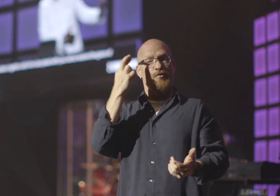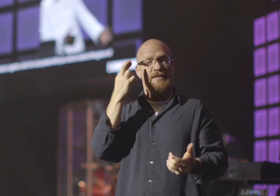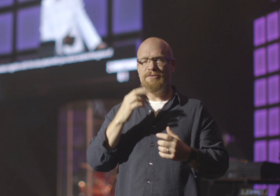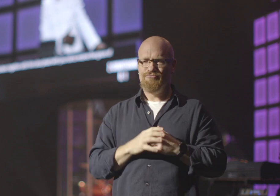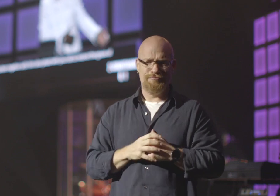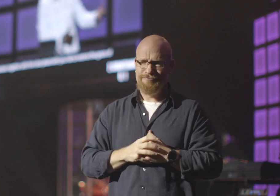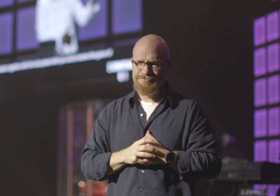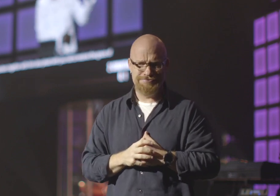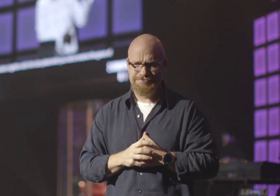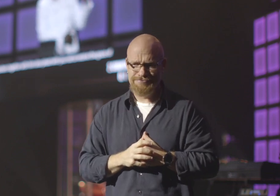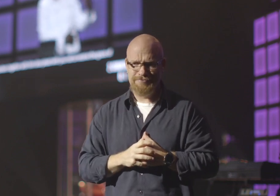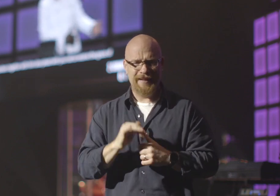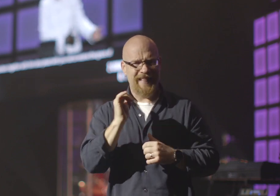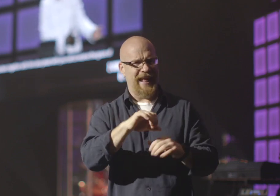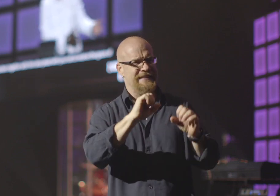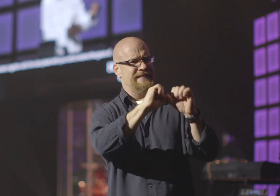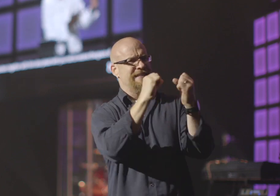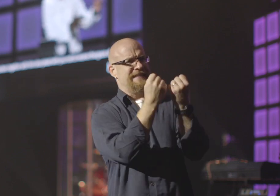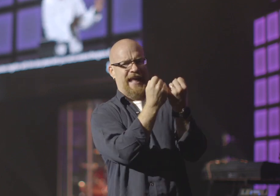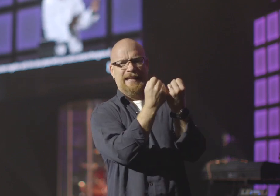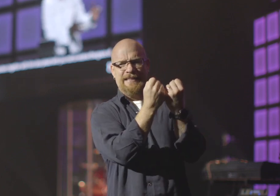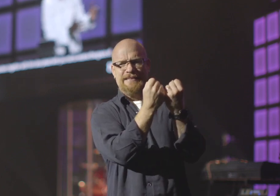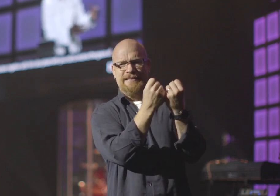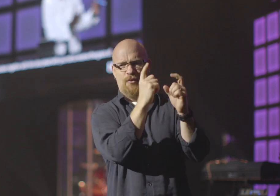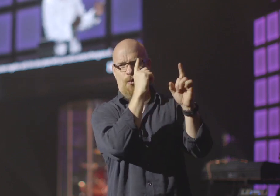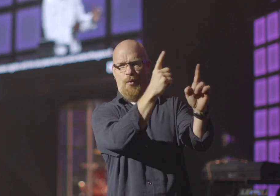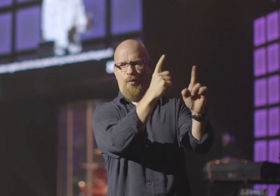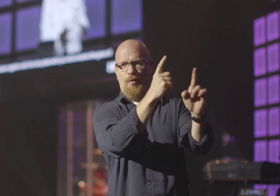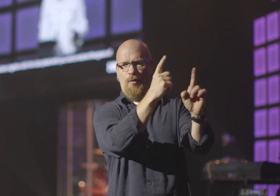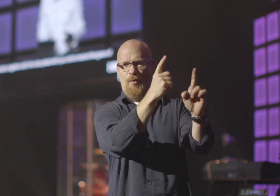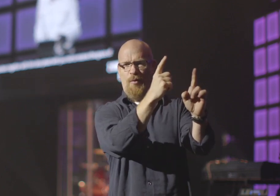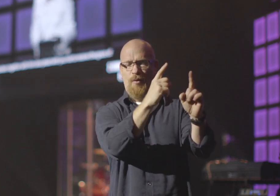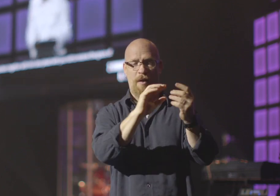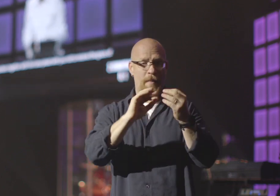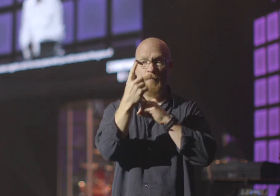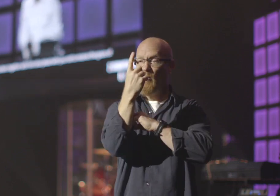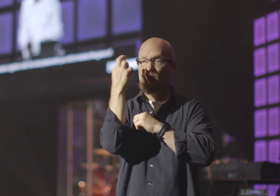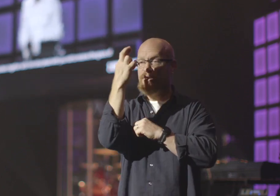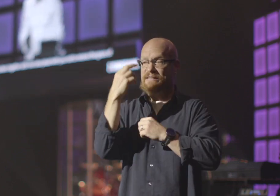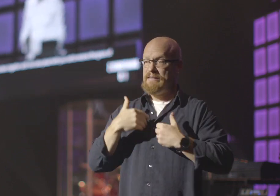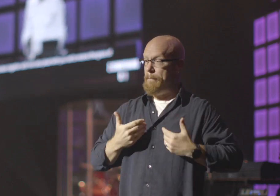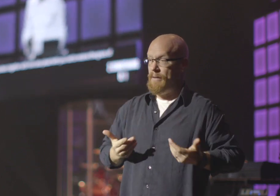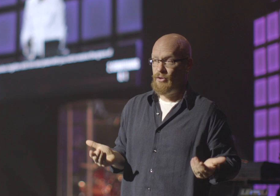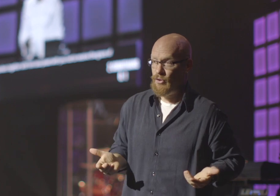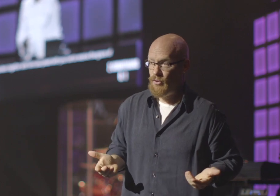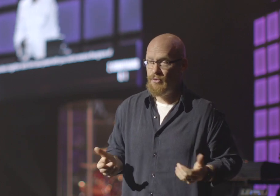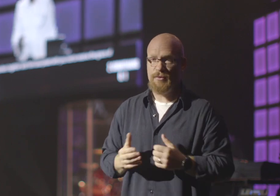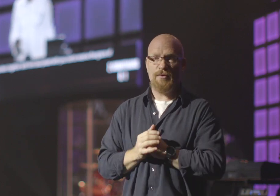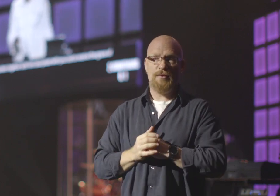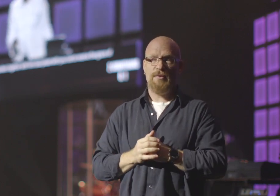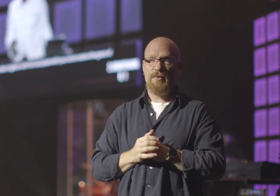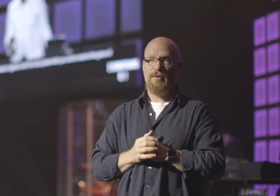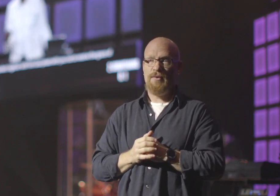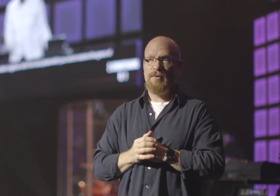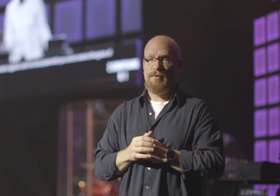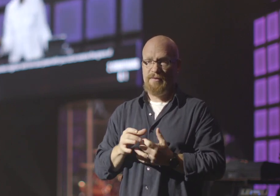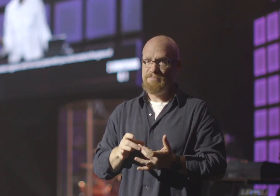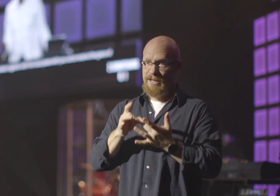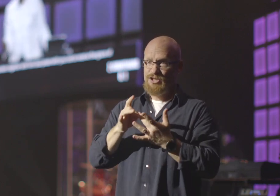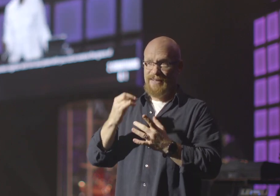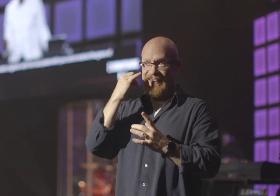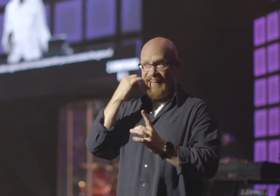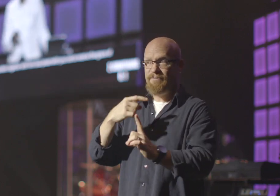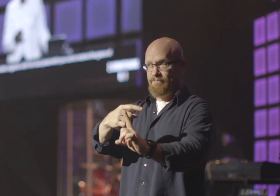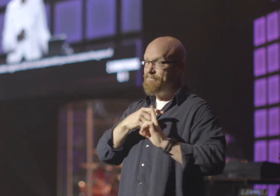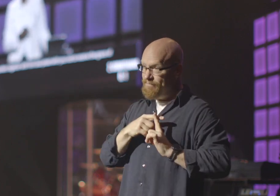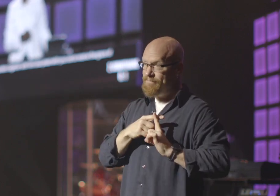that's a sidebar, so to speak. Your number one reason for being where you are is, especially if you receive Christ as